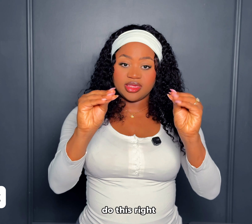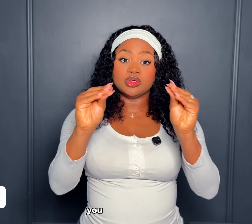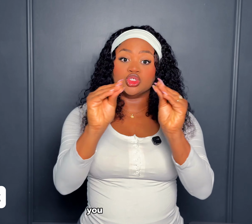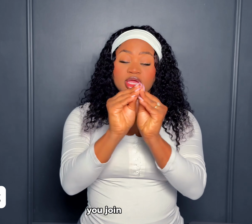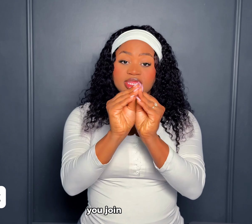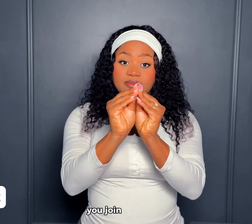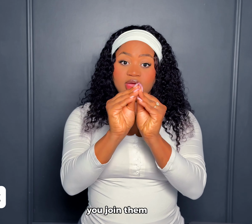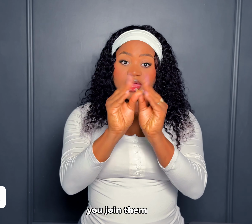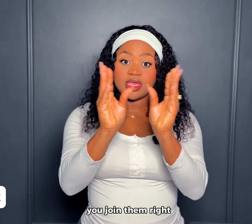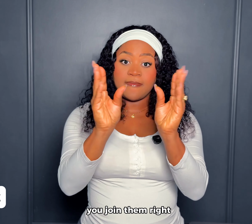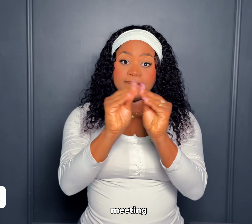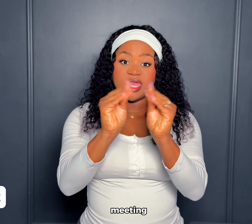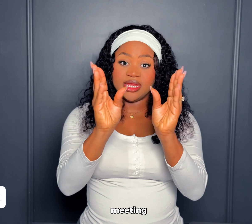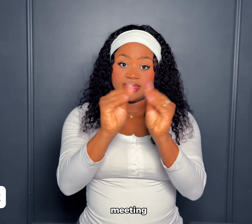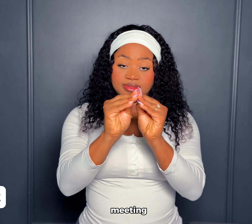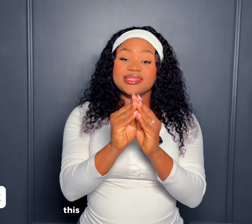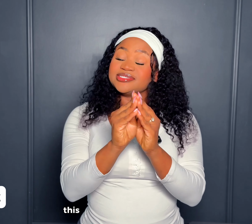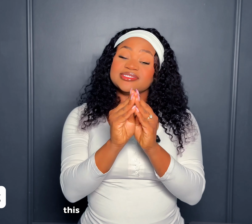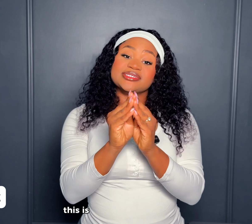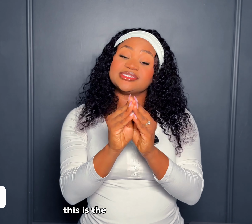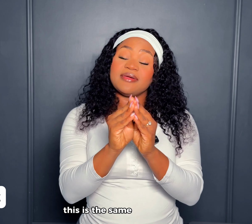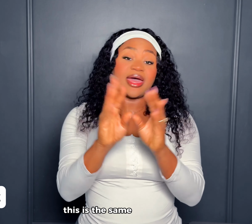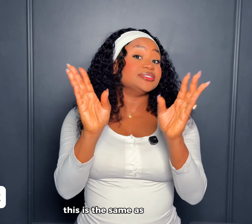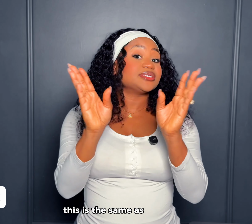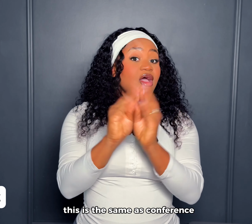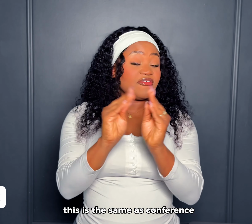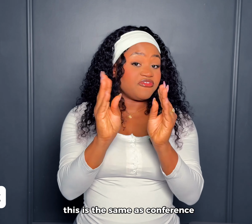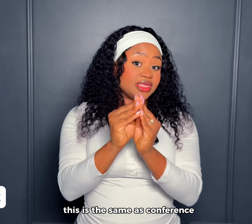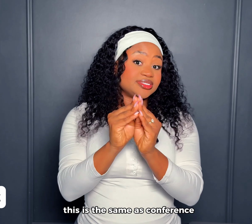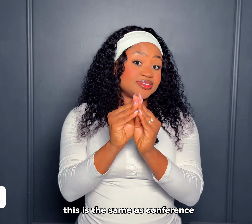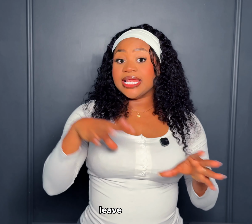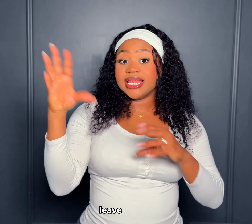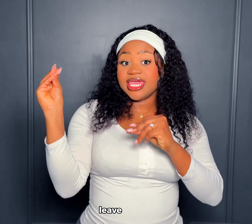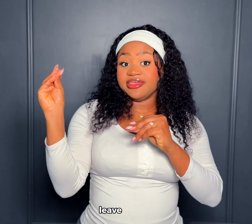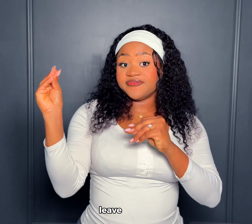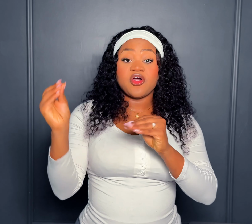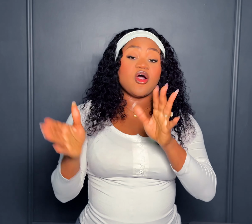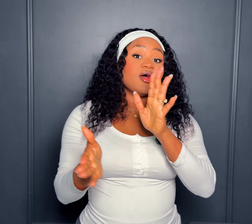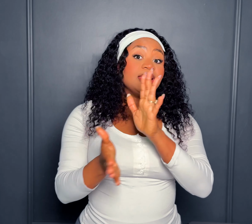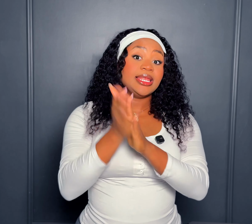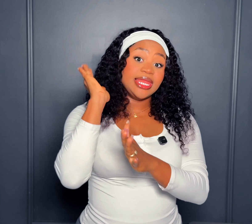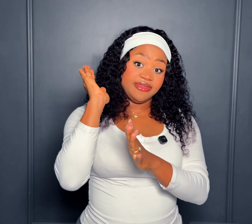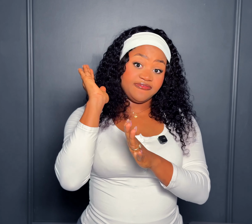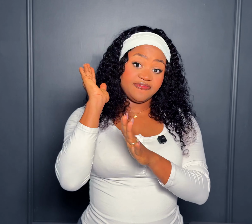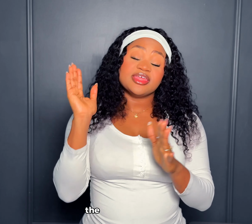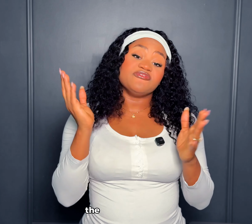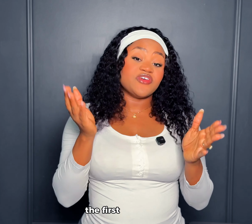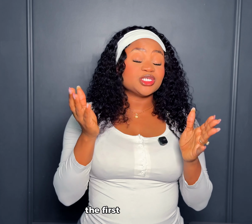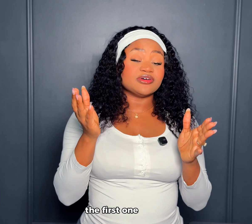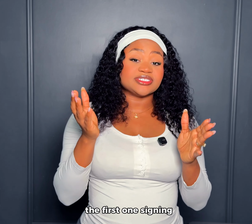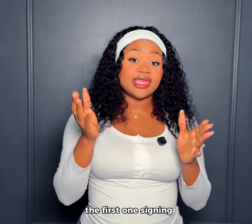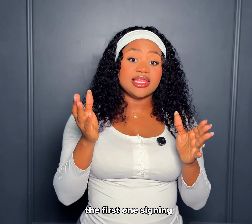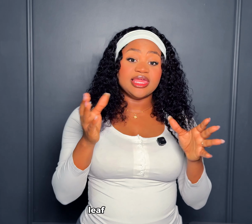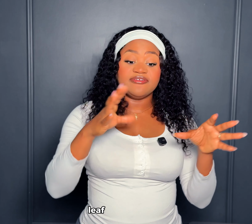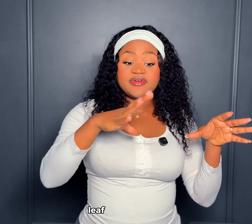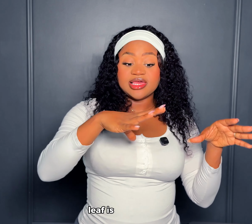You join them, right? Meeting. This is the same as conference. Leave or leave. The first way of signing leave is